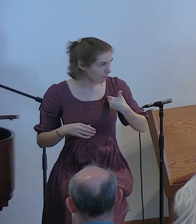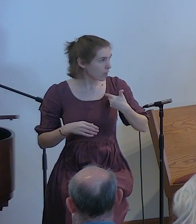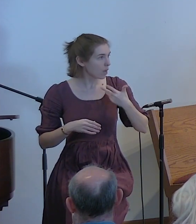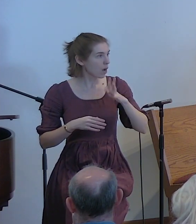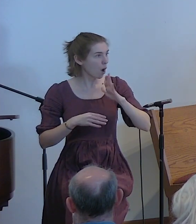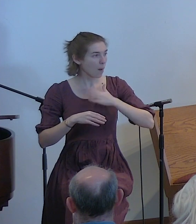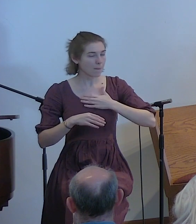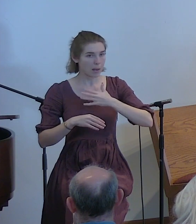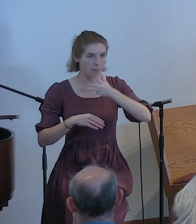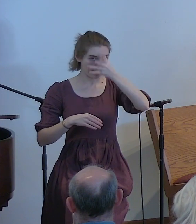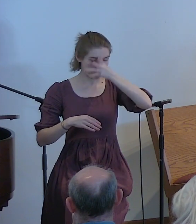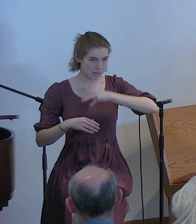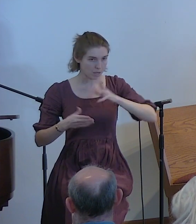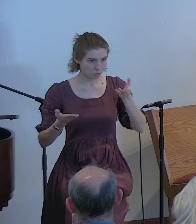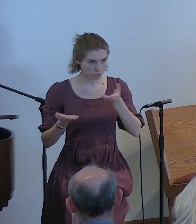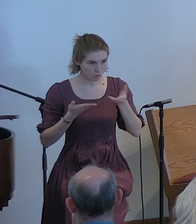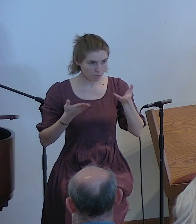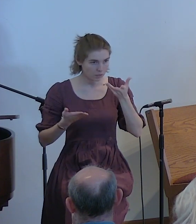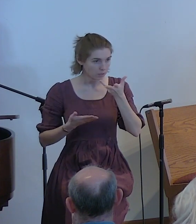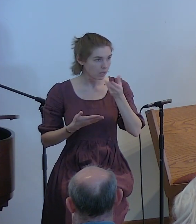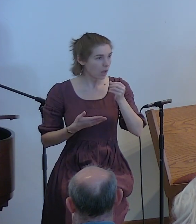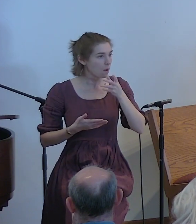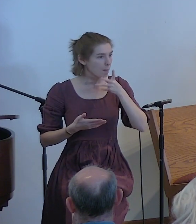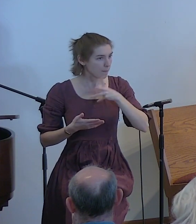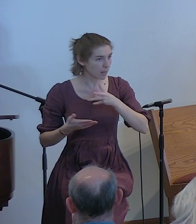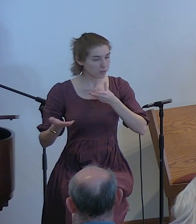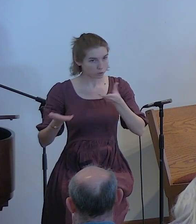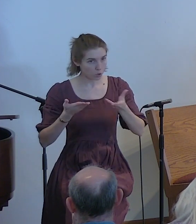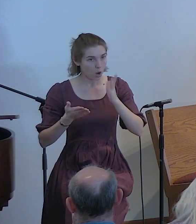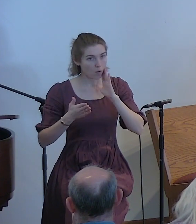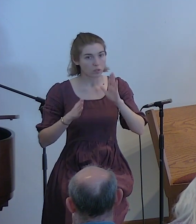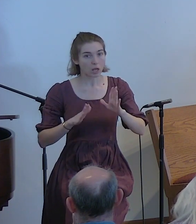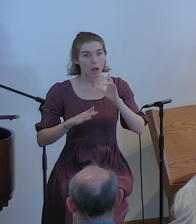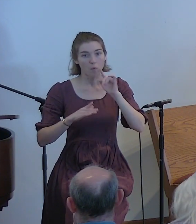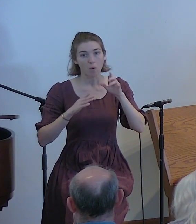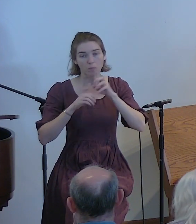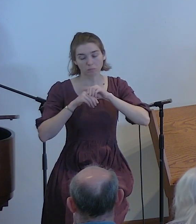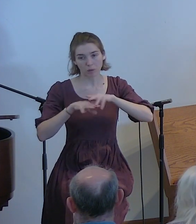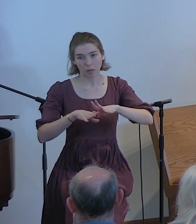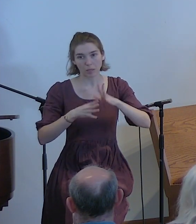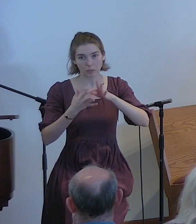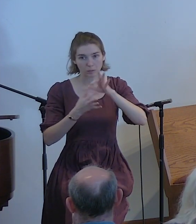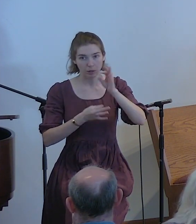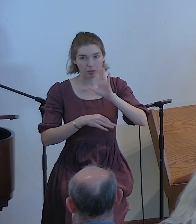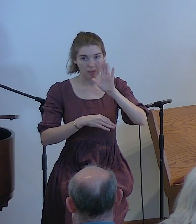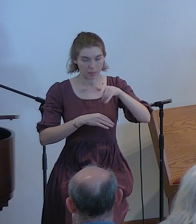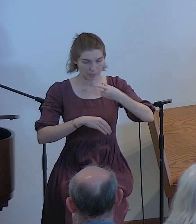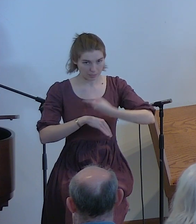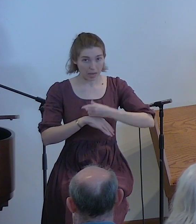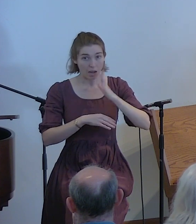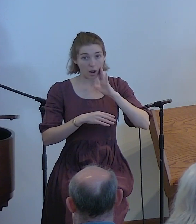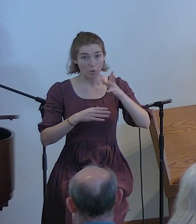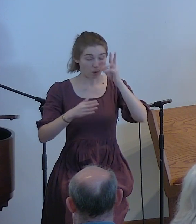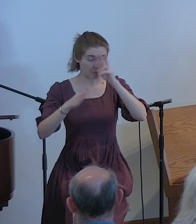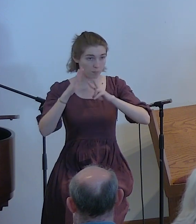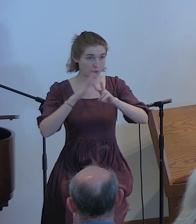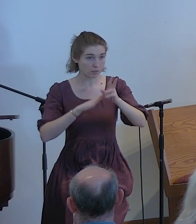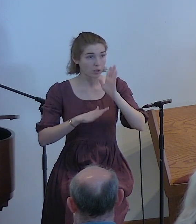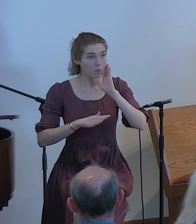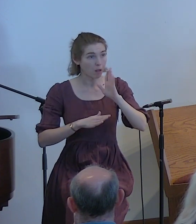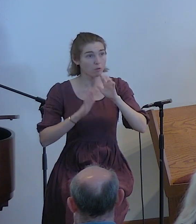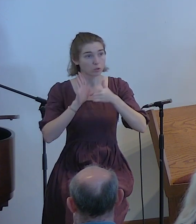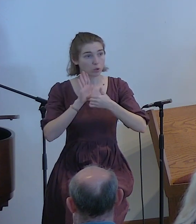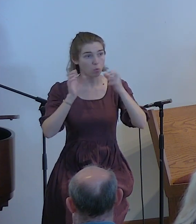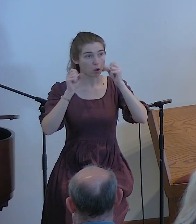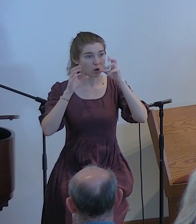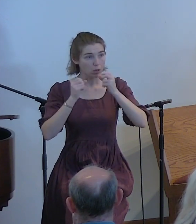on my men servants, and on my maid servants, I will pour out my spirit in those days. And they shall prophesy. I will show